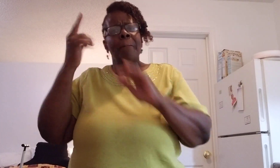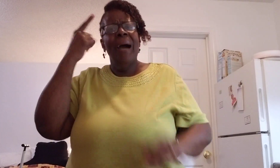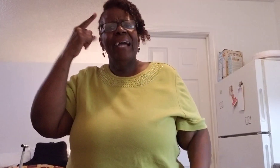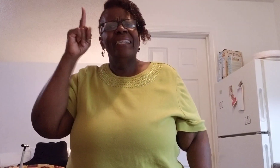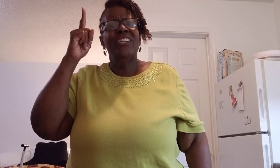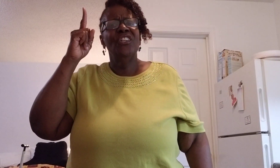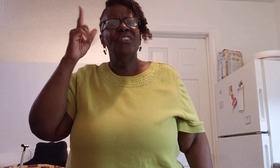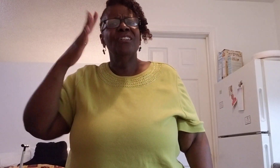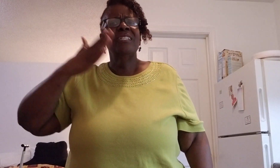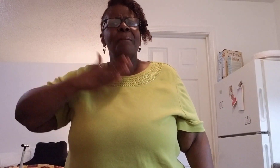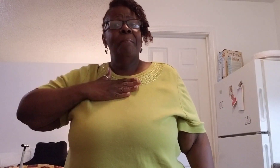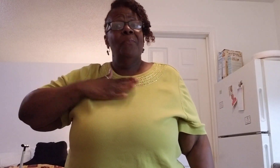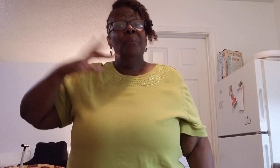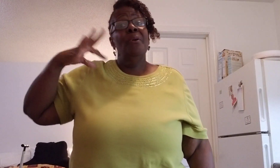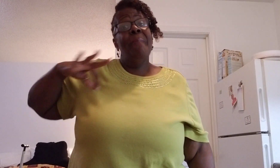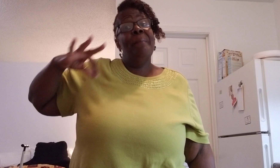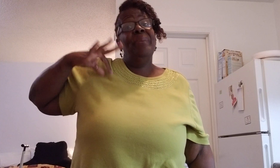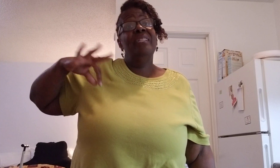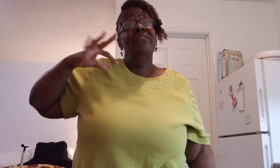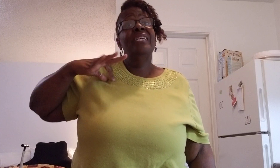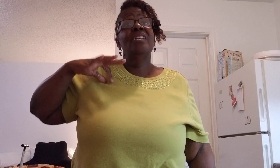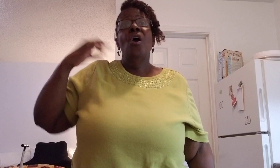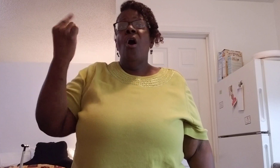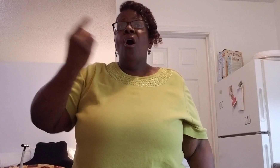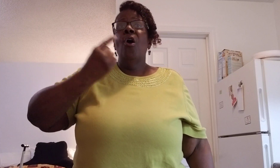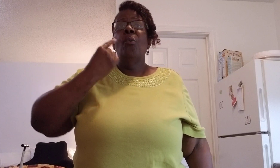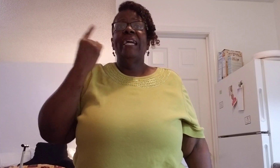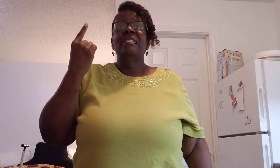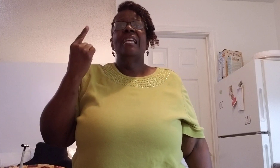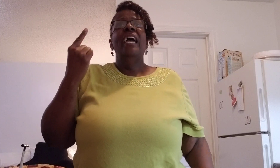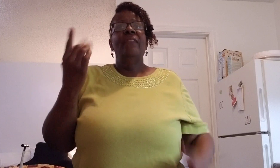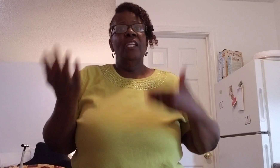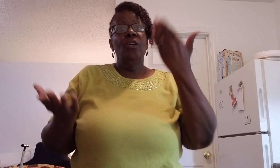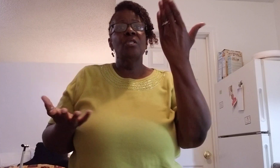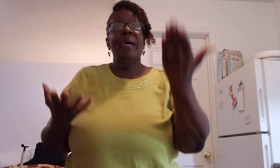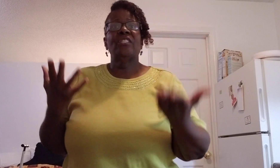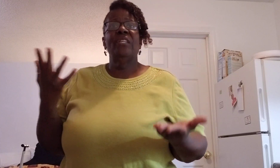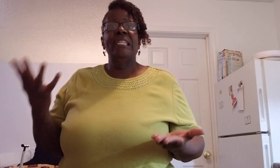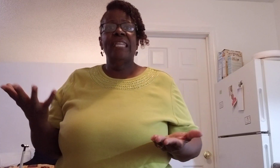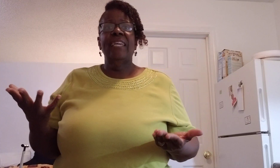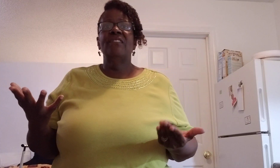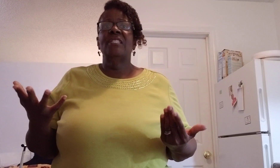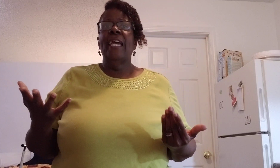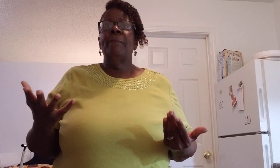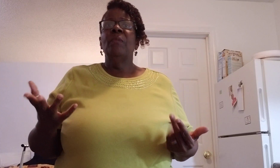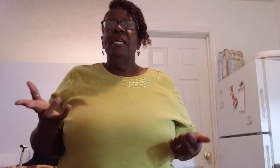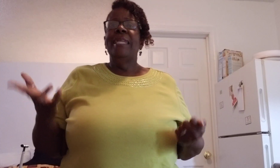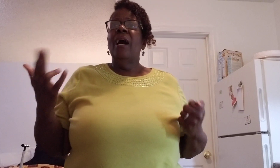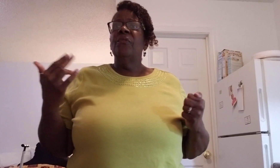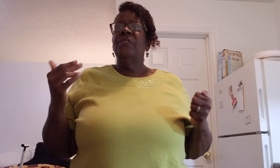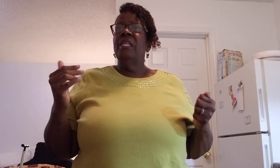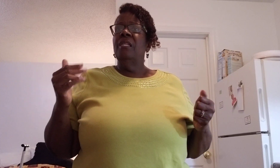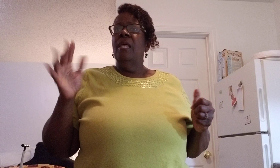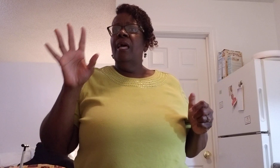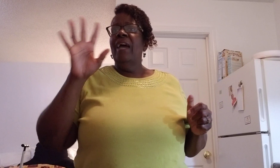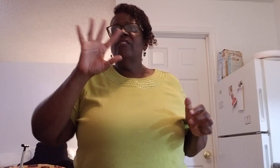my good. Remember, my benefit always. And then it goes back to He saves the day. Now, after that